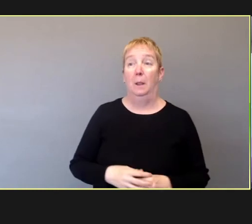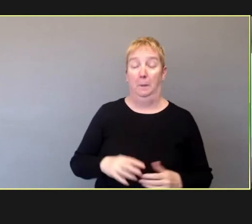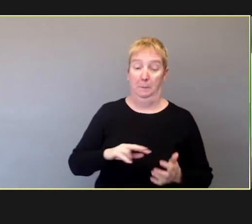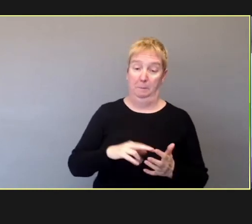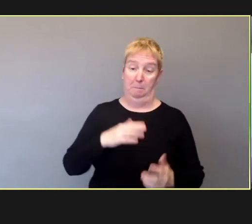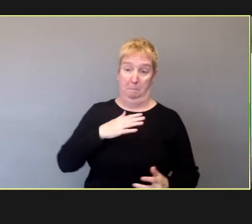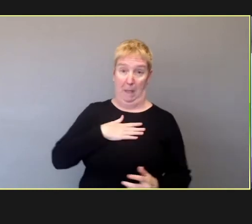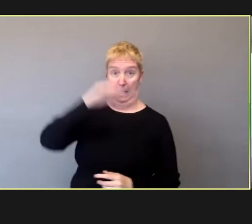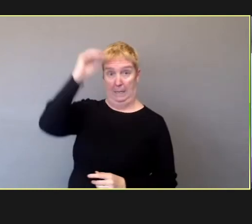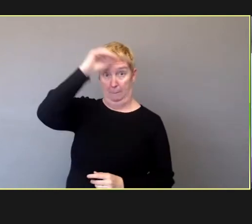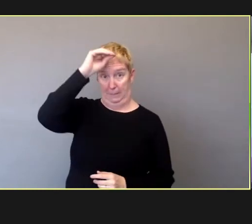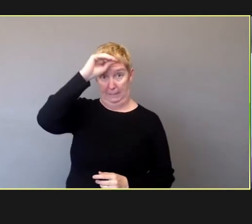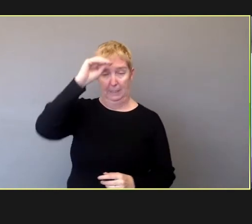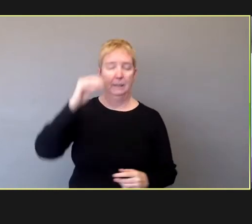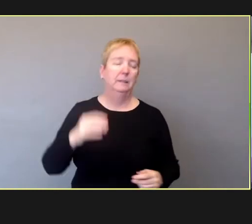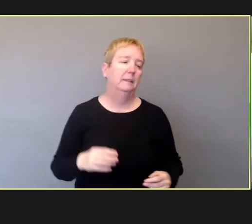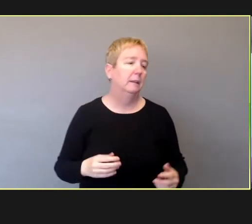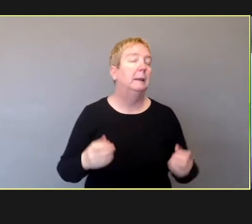of many